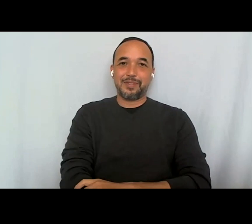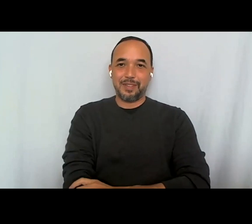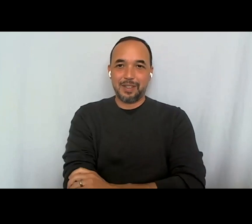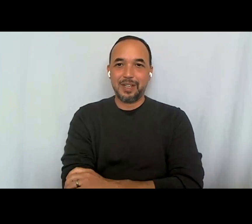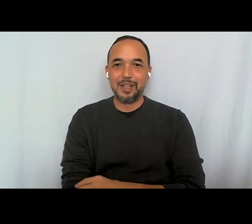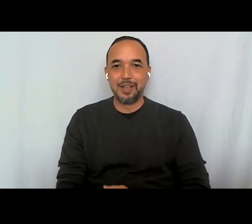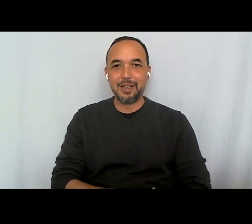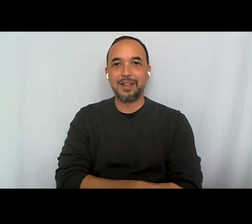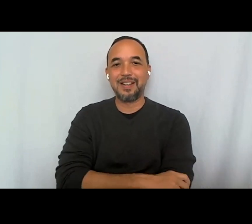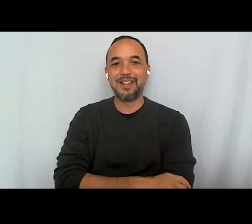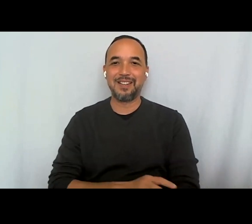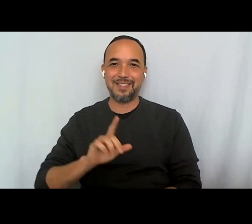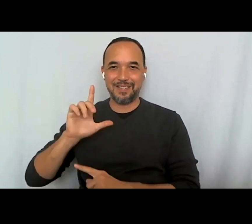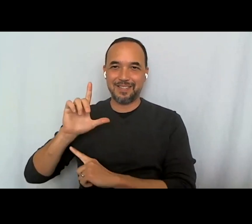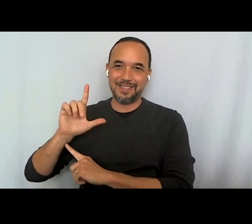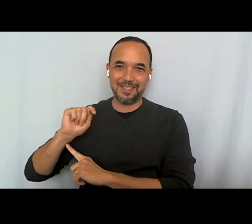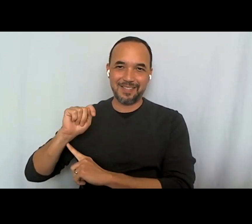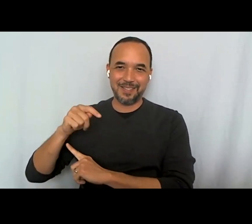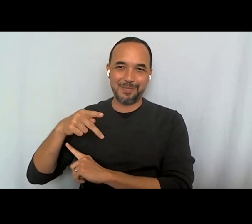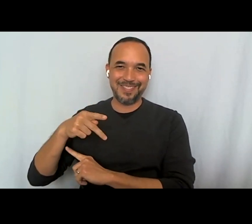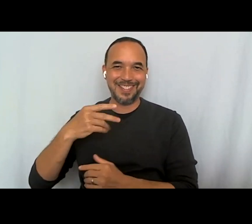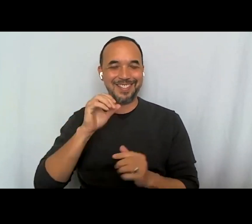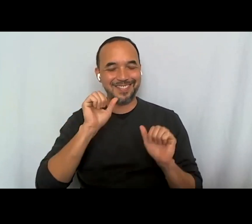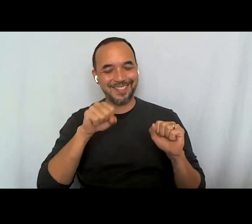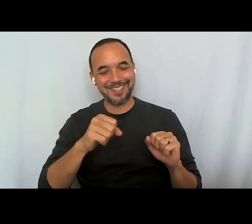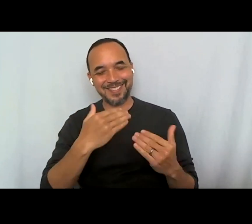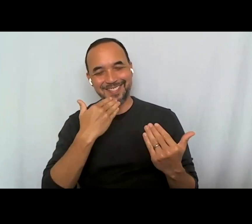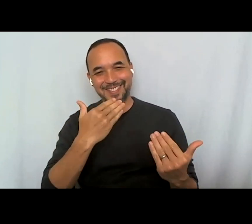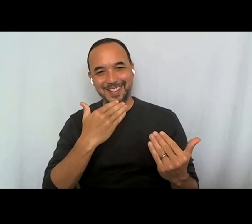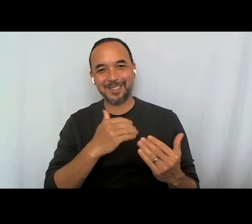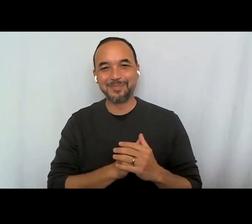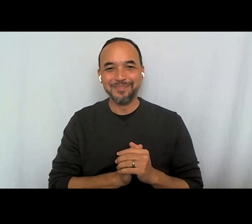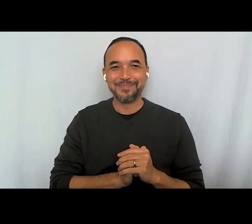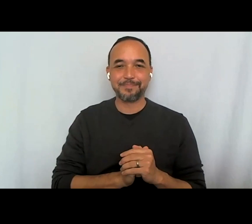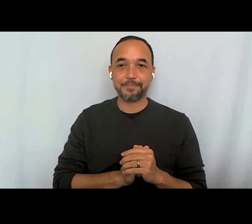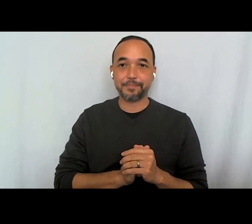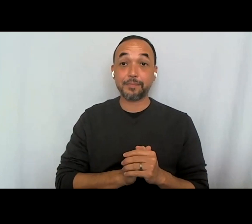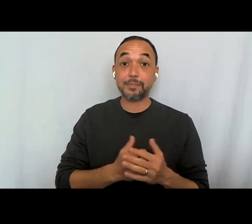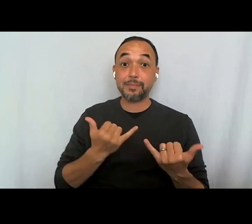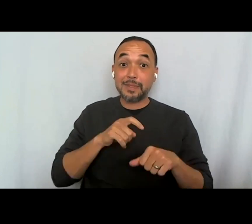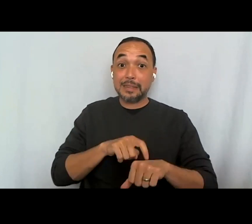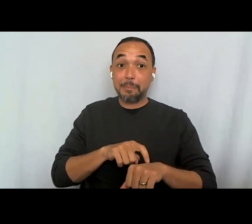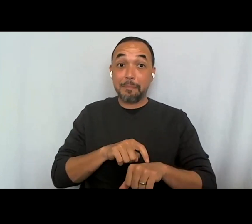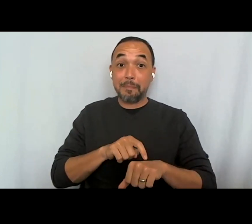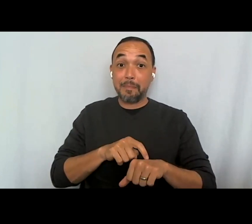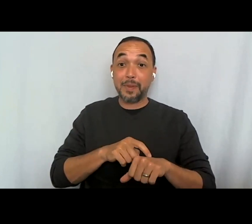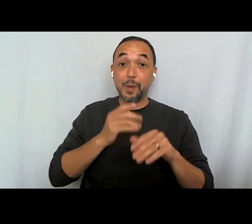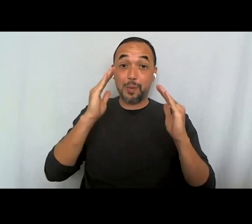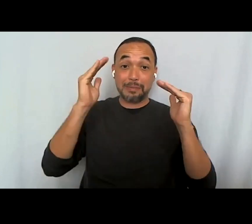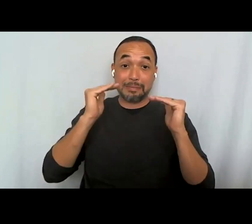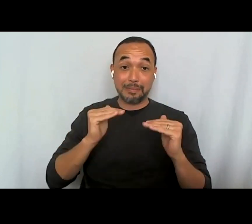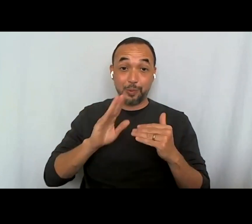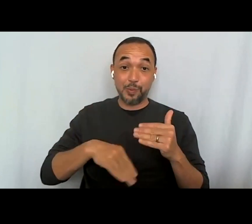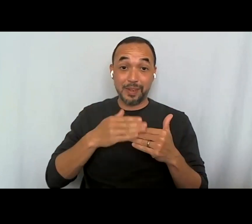Perfect. Thank you. Thank you, Lorena. All right. Just because of time, I'm going to move on to the next question.